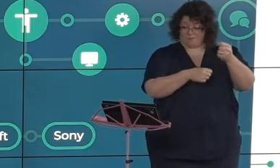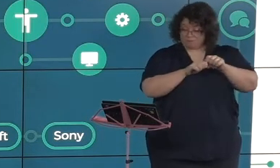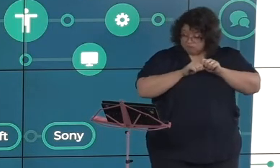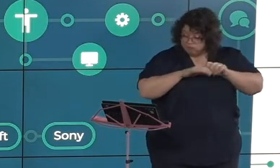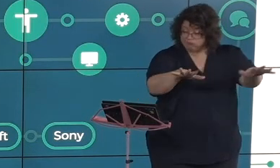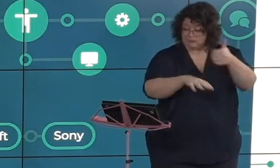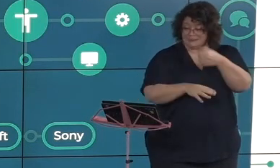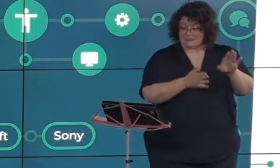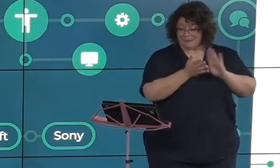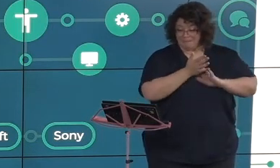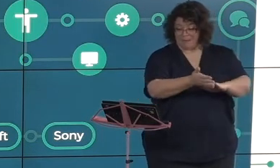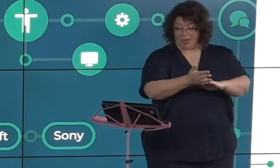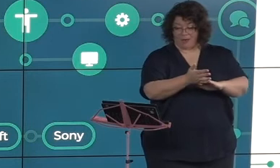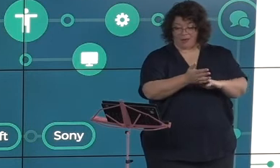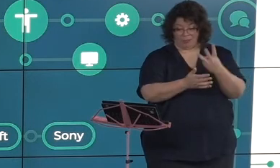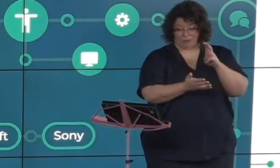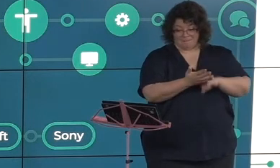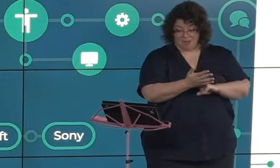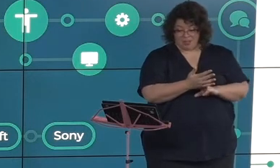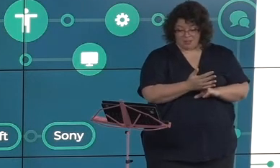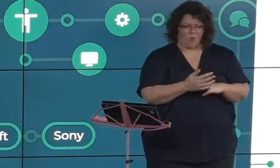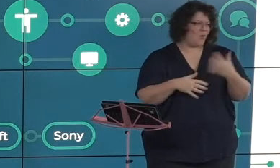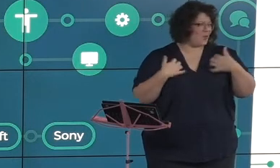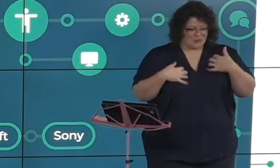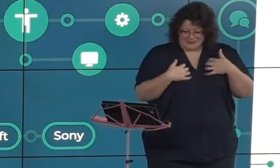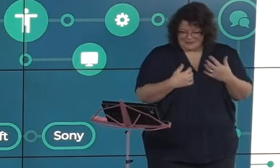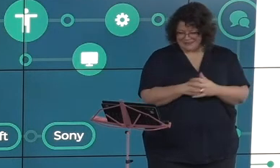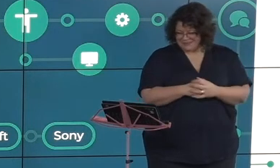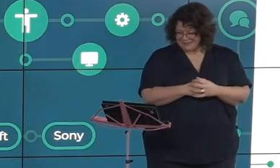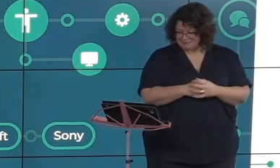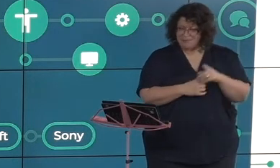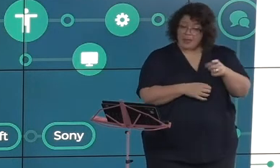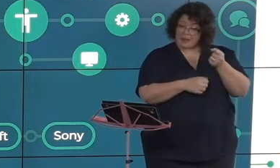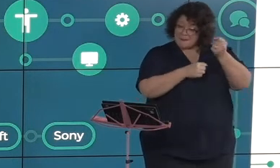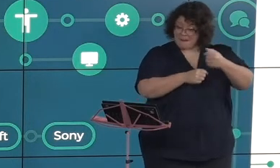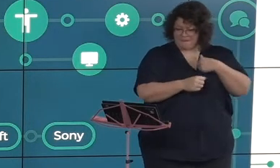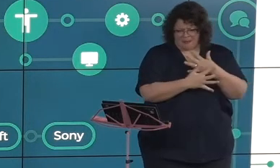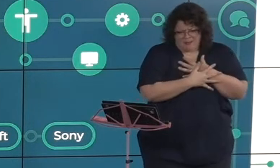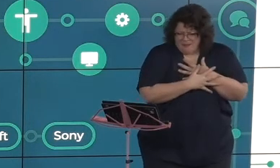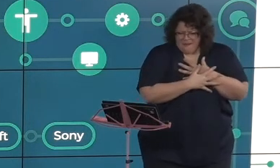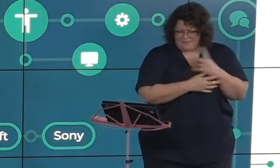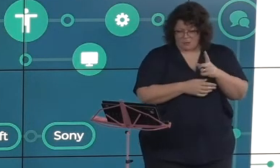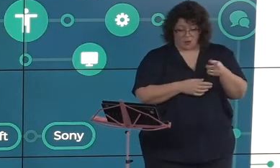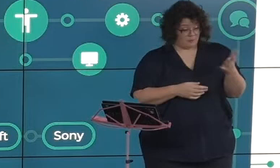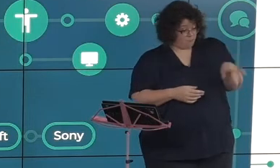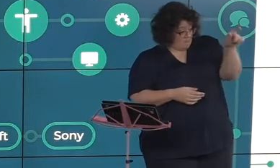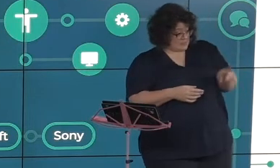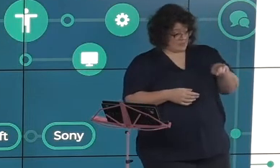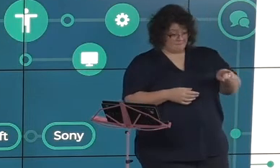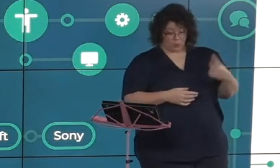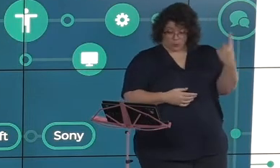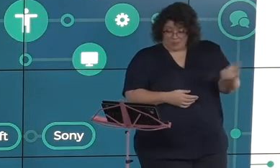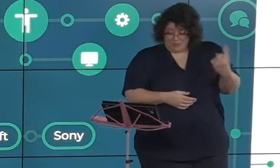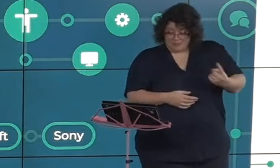able to influence their CEO. I want to finish by just the heart of what we are all here for,